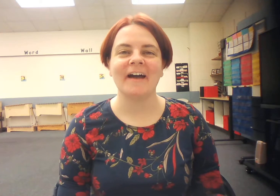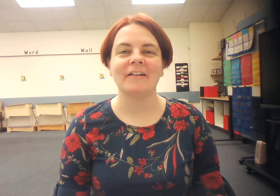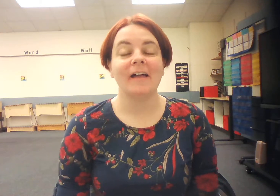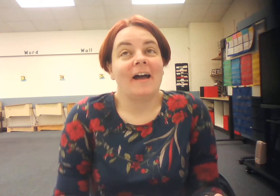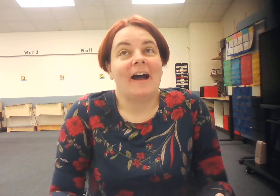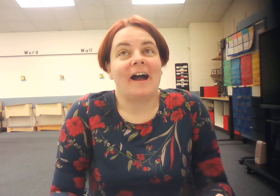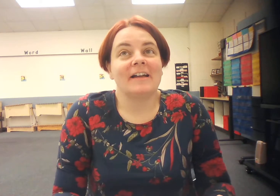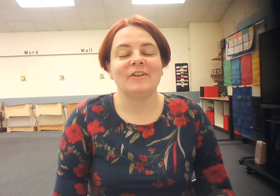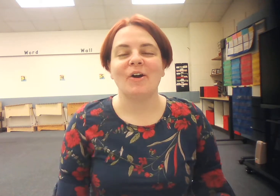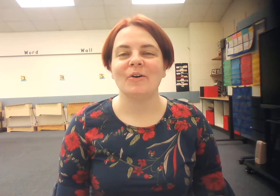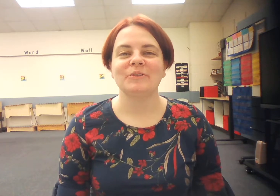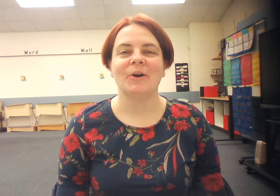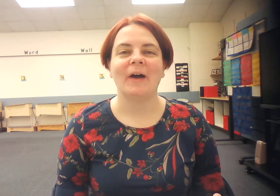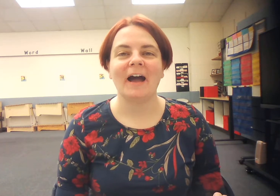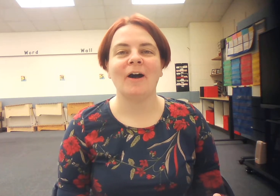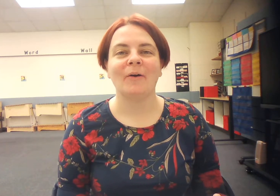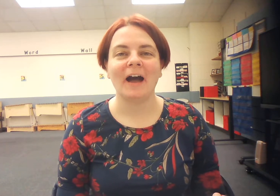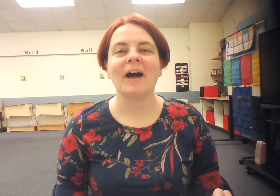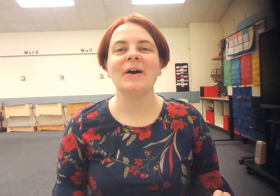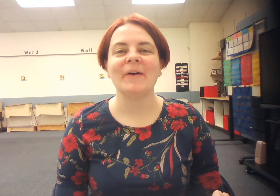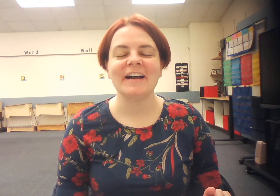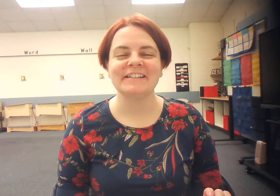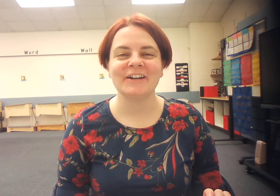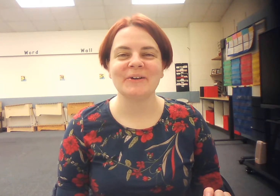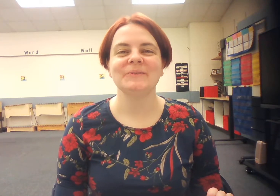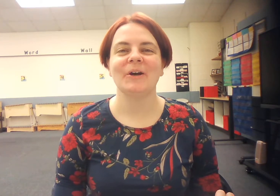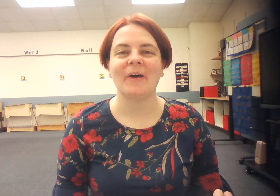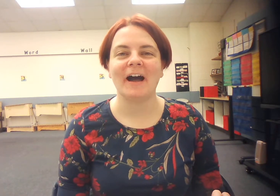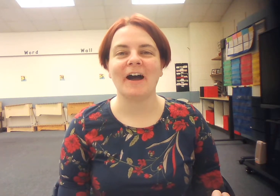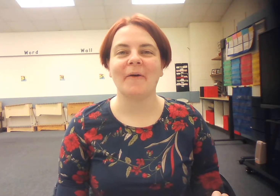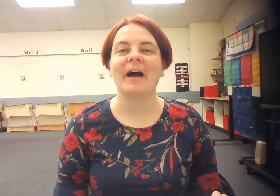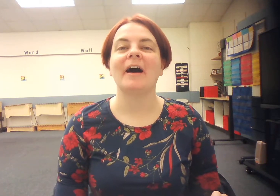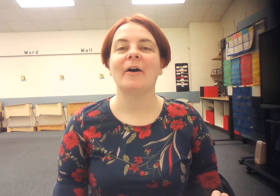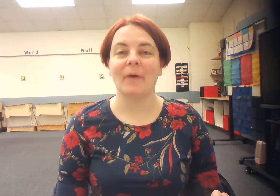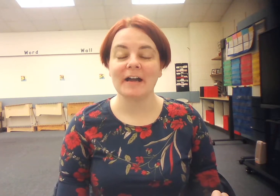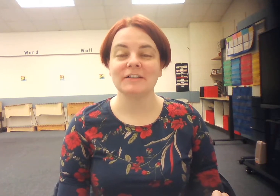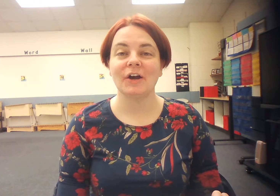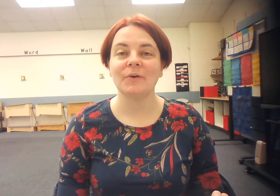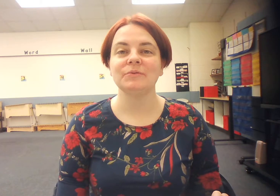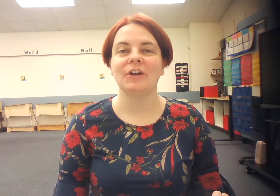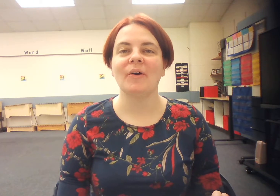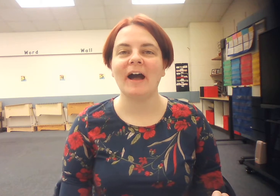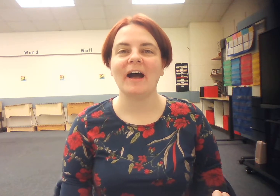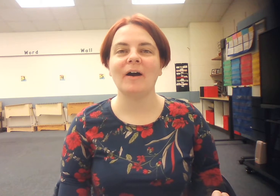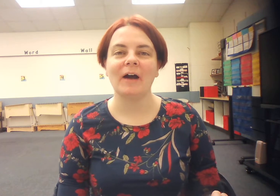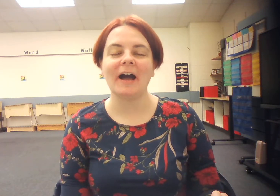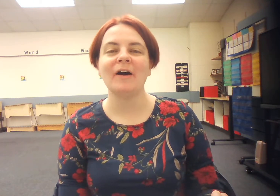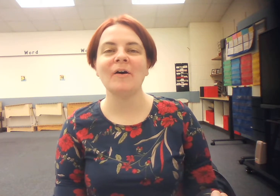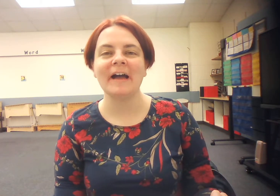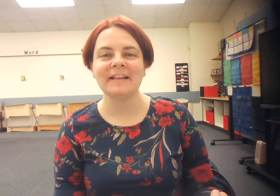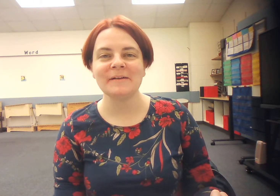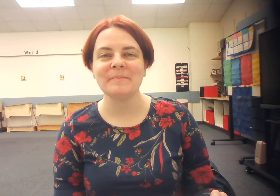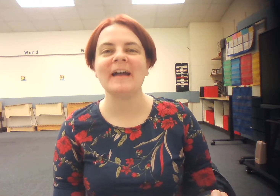I don't know how, how, I don't know how, how, I don't know how, how, Alabama